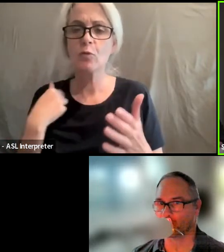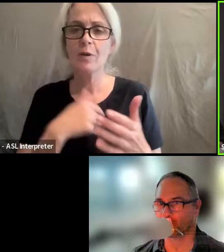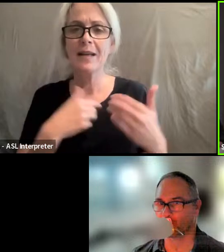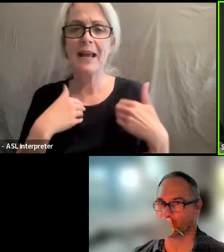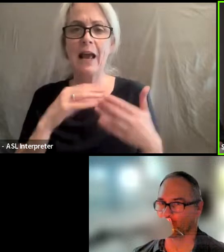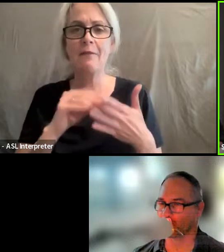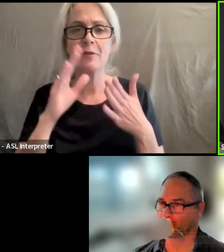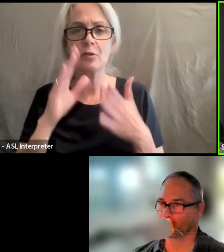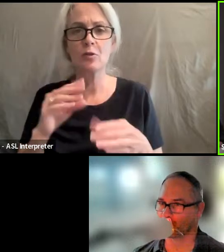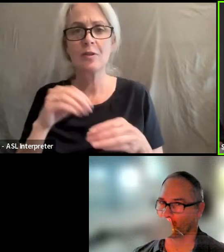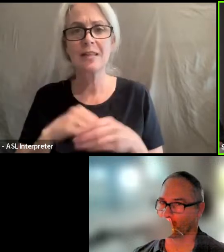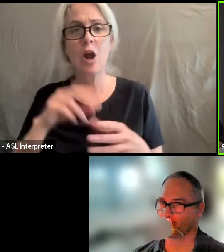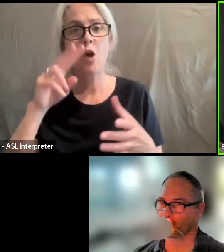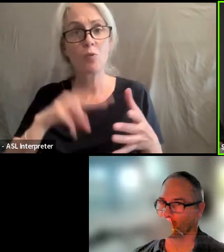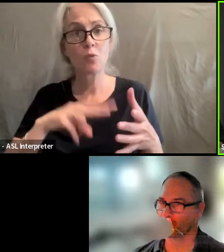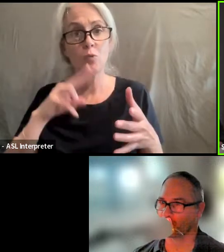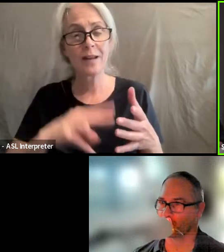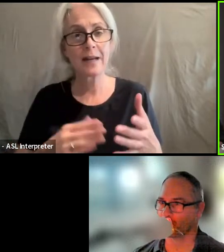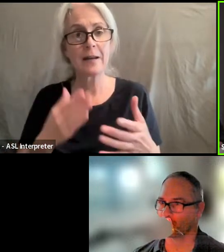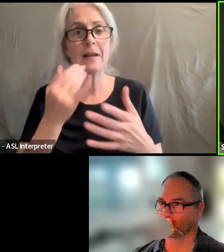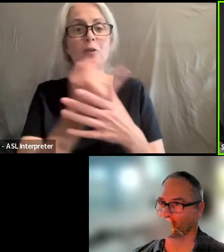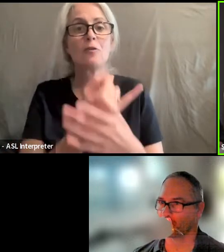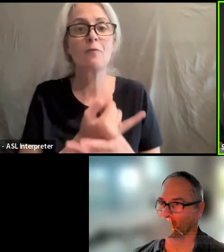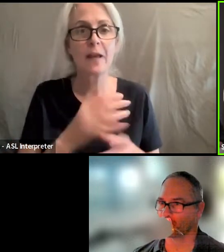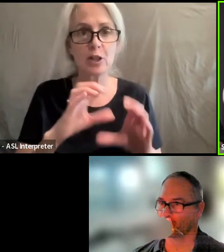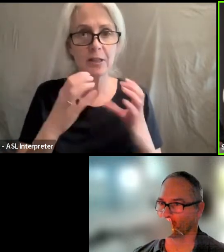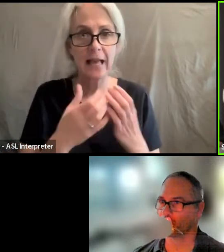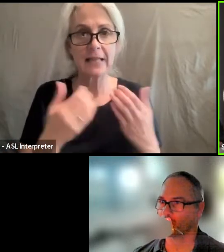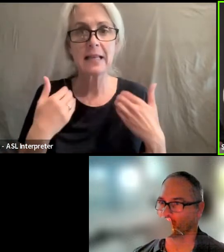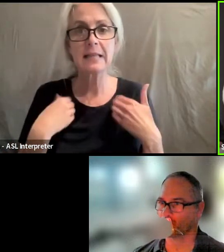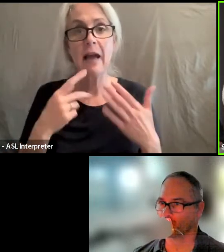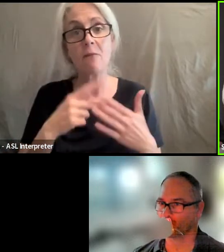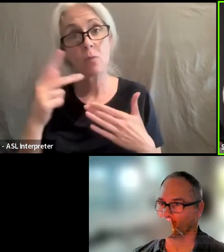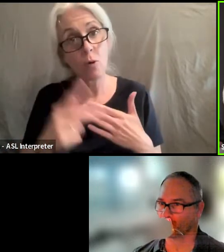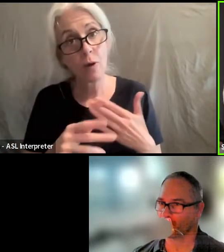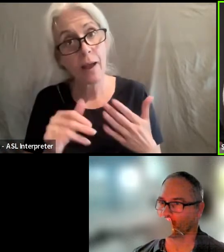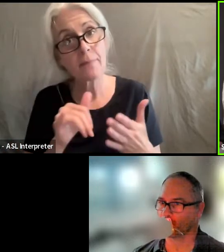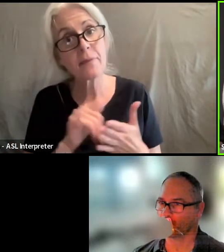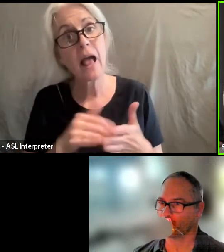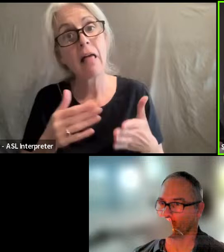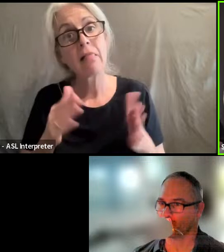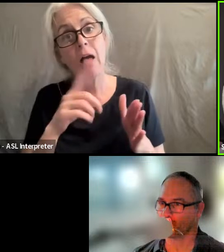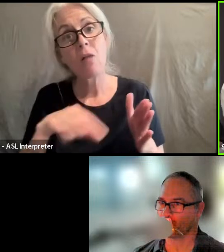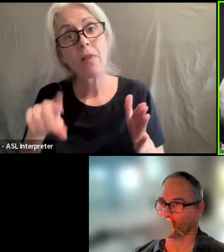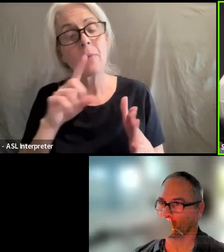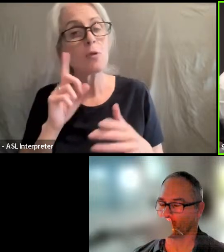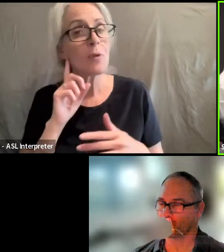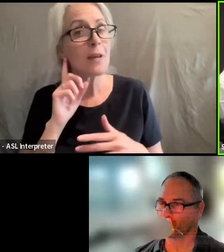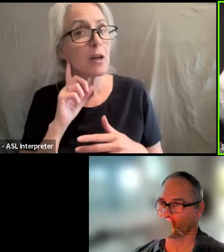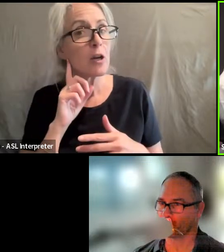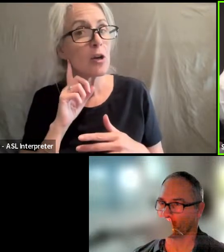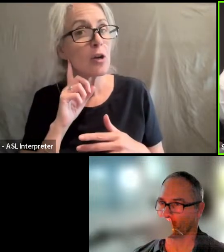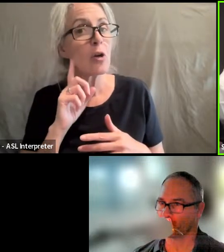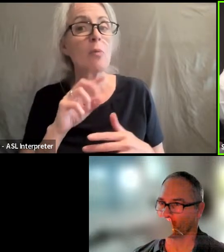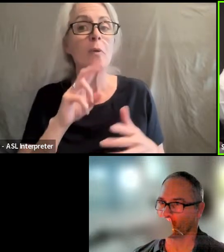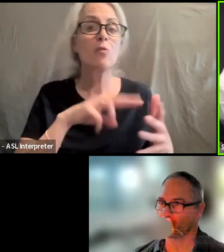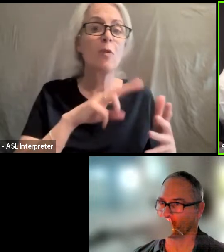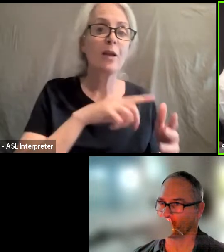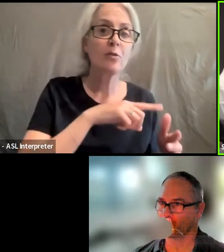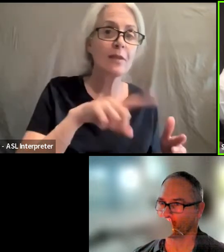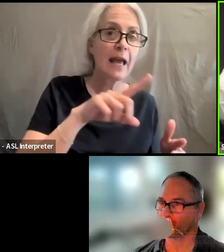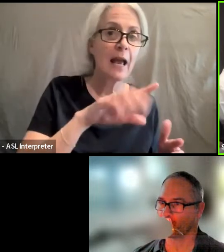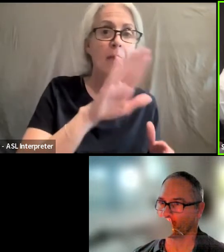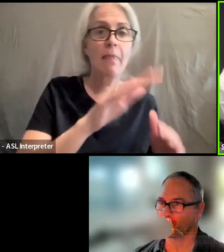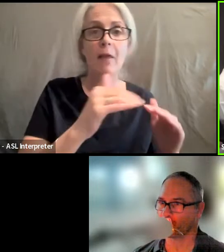in our reading intervention classes right now who have programs that allow them to hear it being read to them and it's at